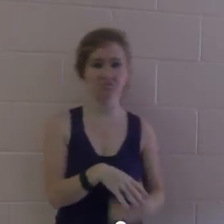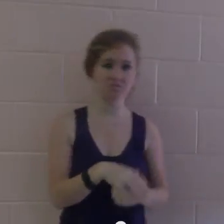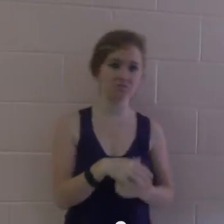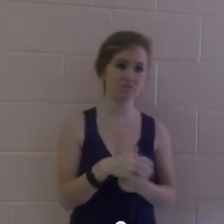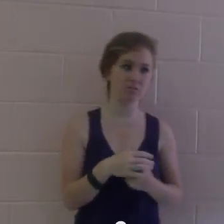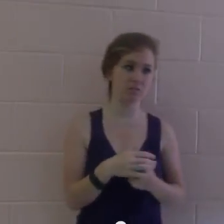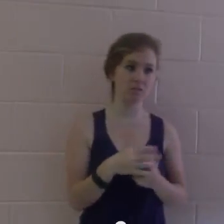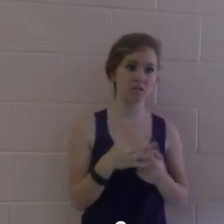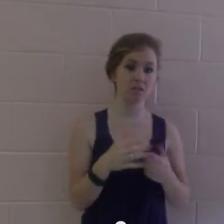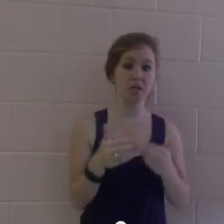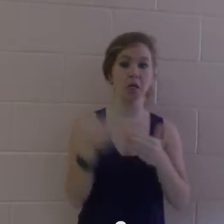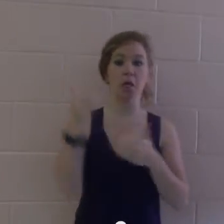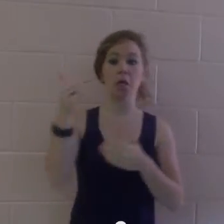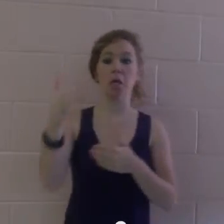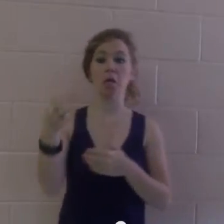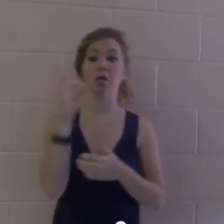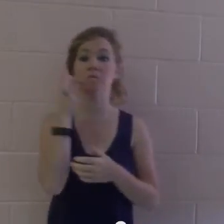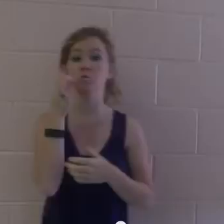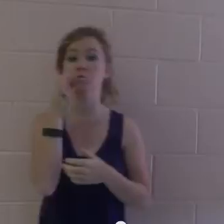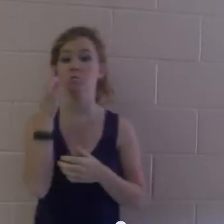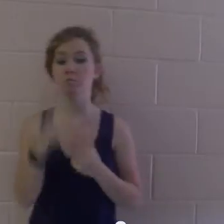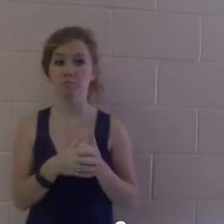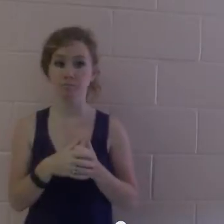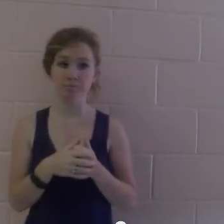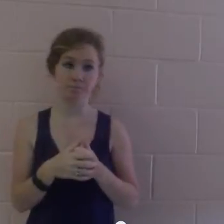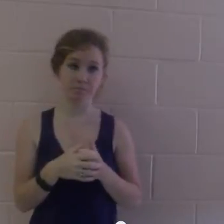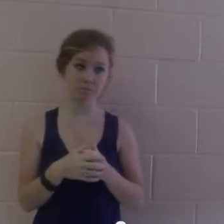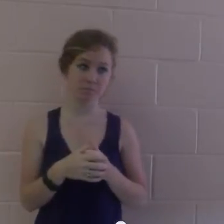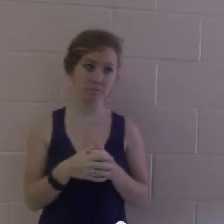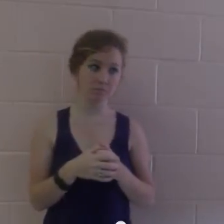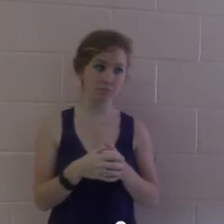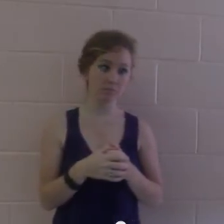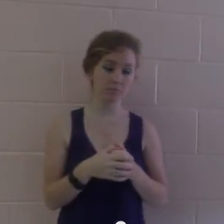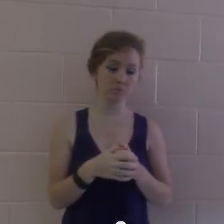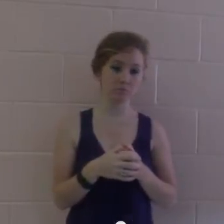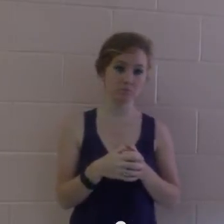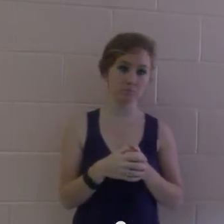That's enough with that one. Let's move on to the next fruit.